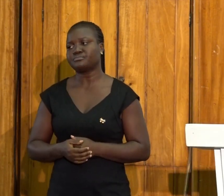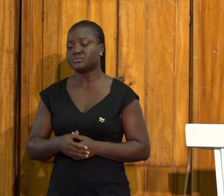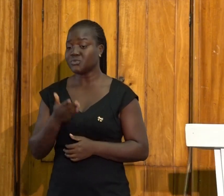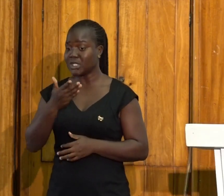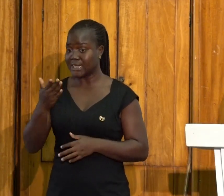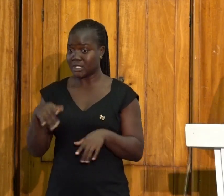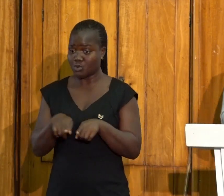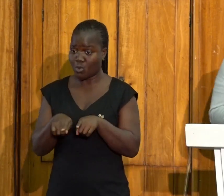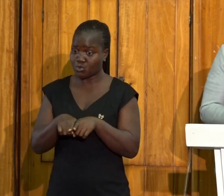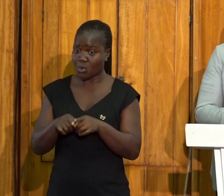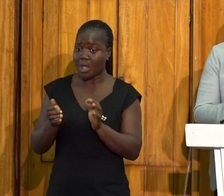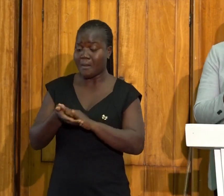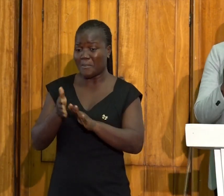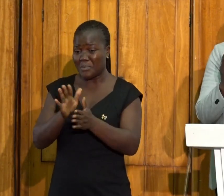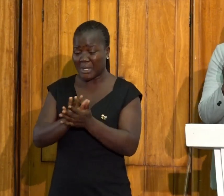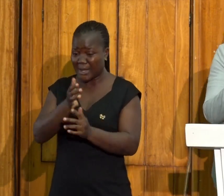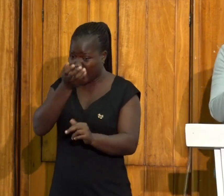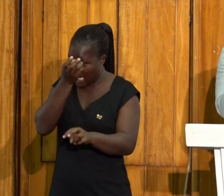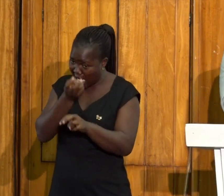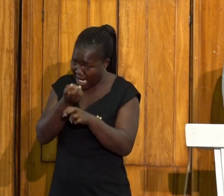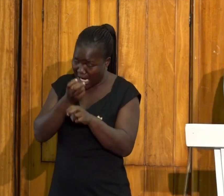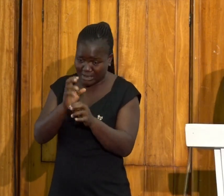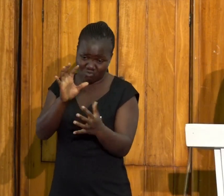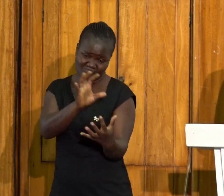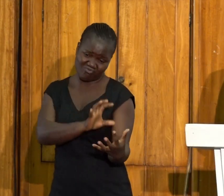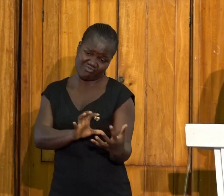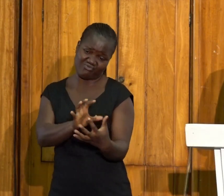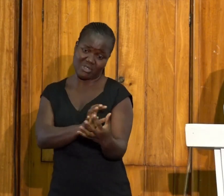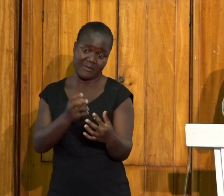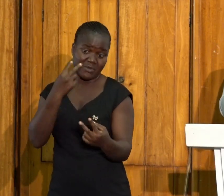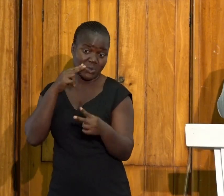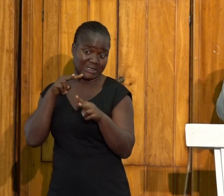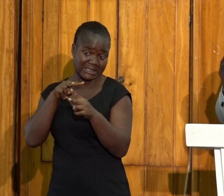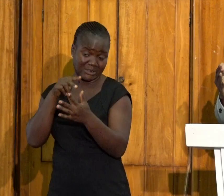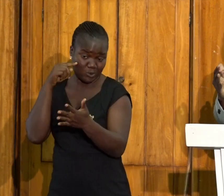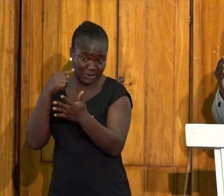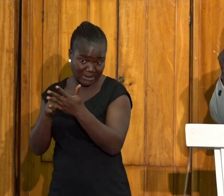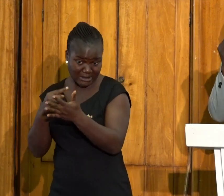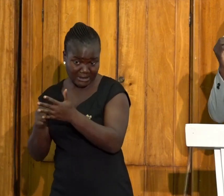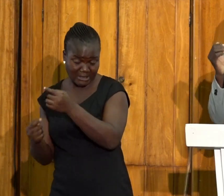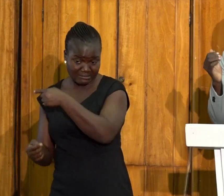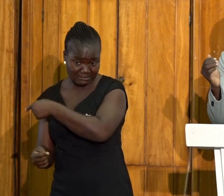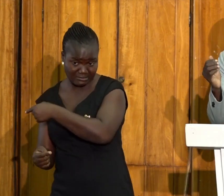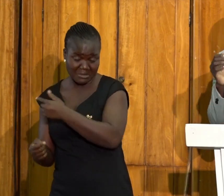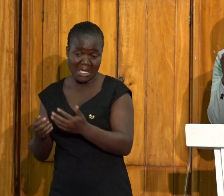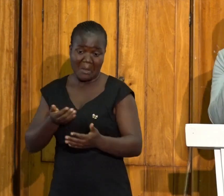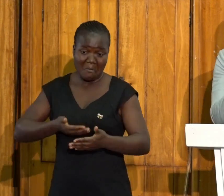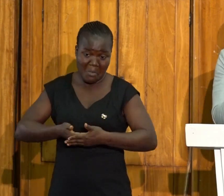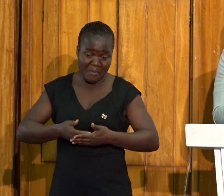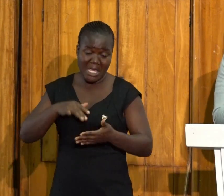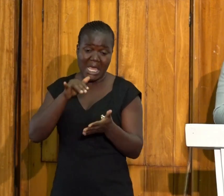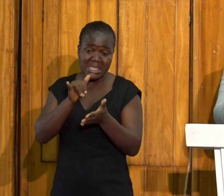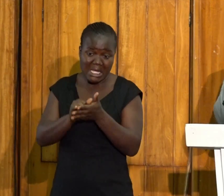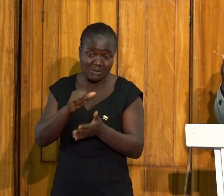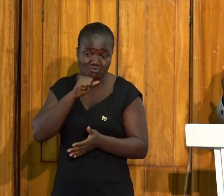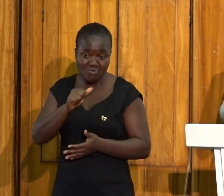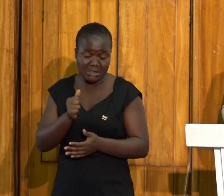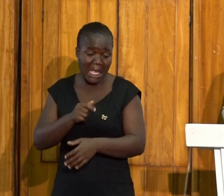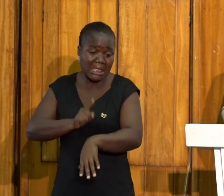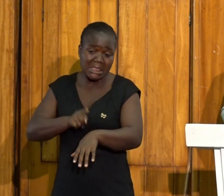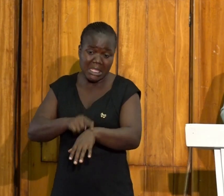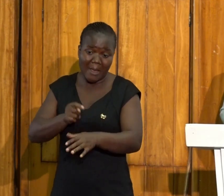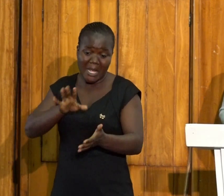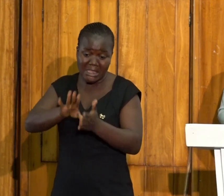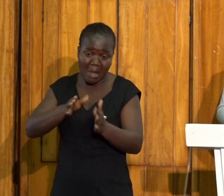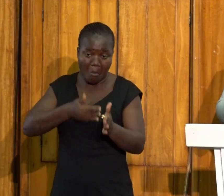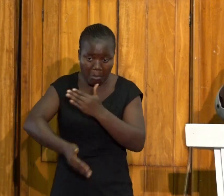Things also become now complicated if you look at these outcomes: preterm birth, stillbirths, miscarriages, and even